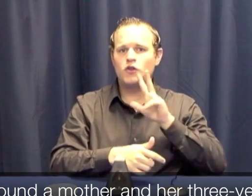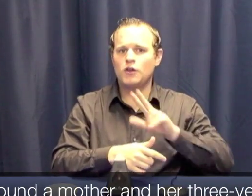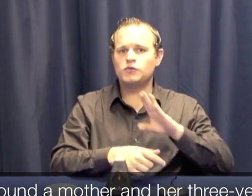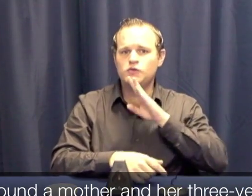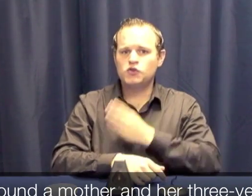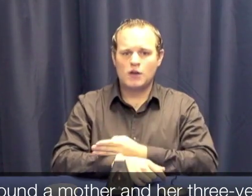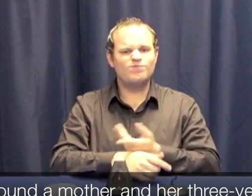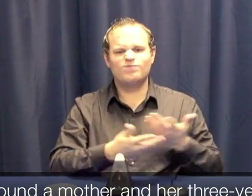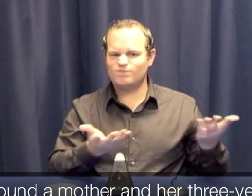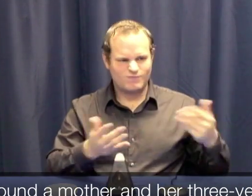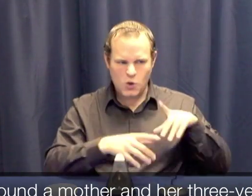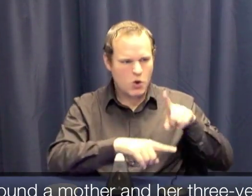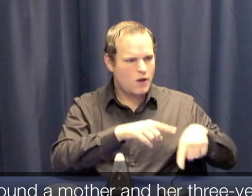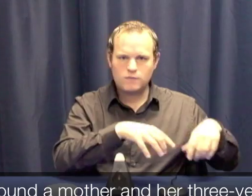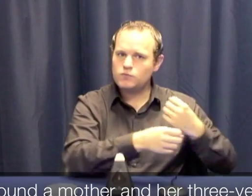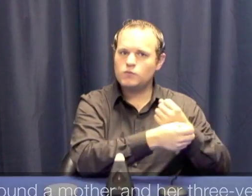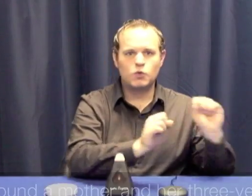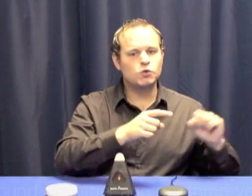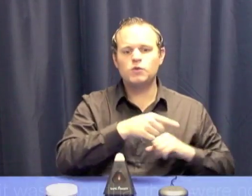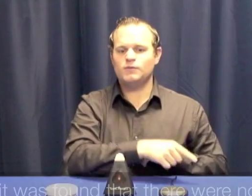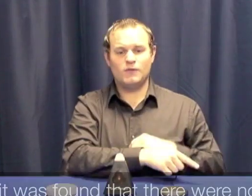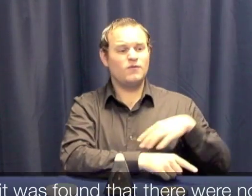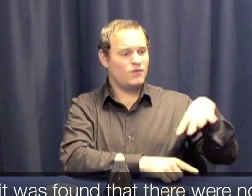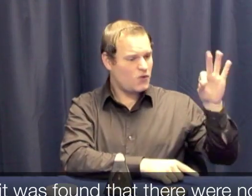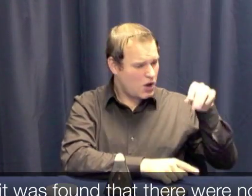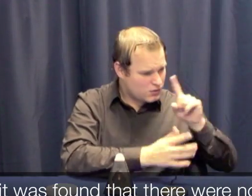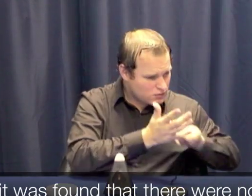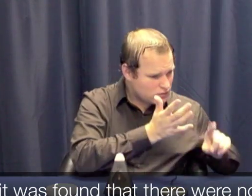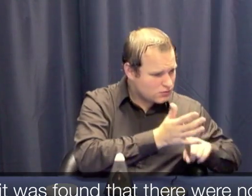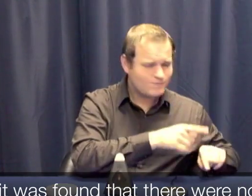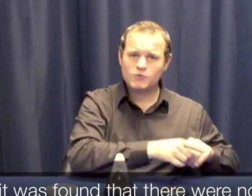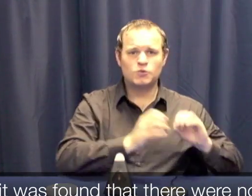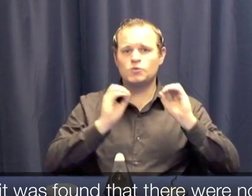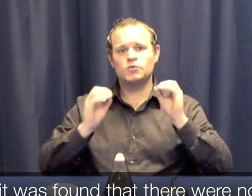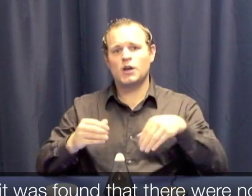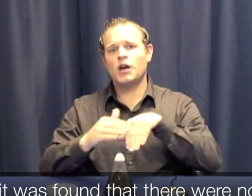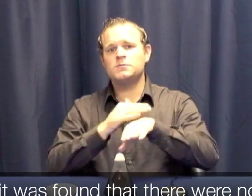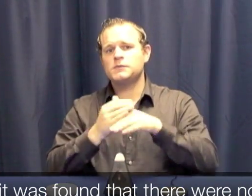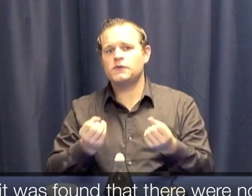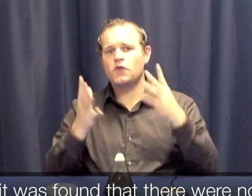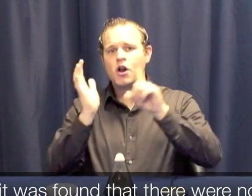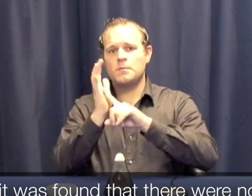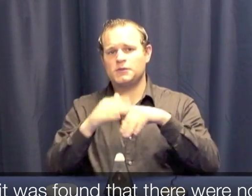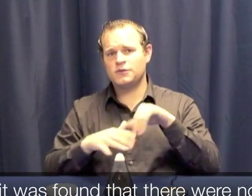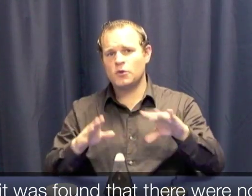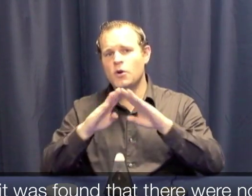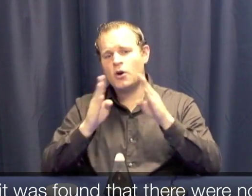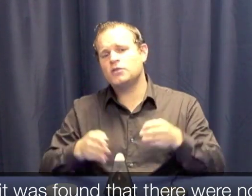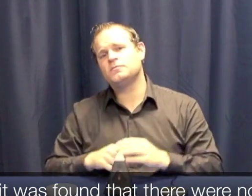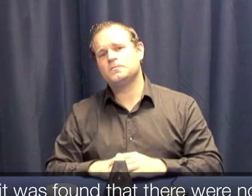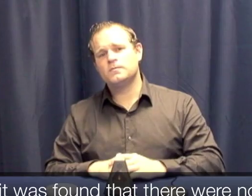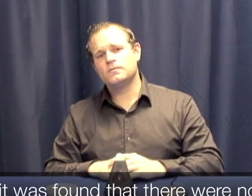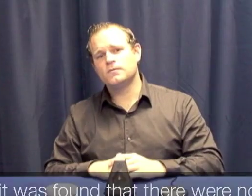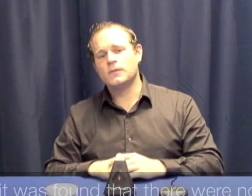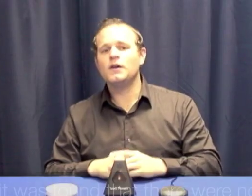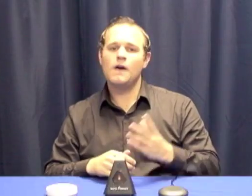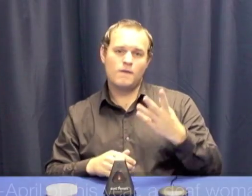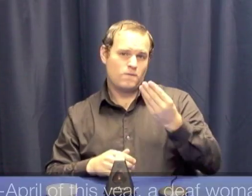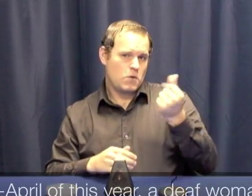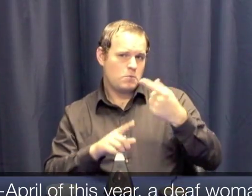daughter trapped in the home. Firefighters tried to rescue them but were unable to do so. Later, it was found there were